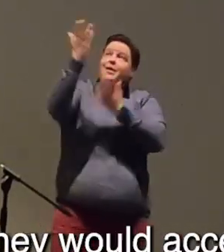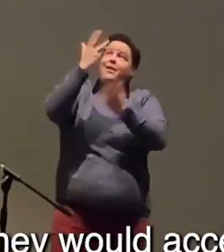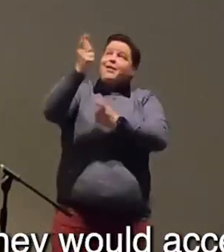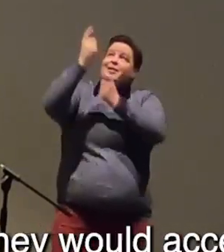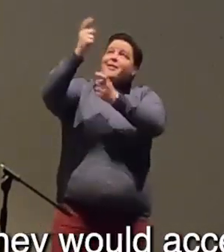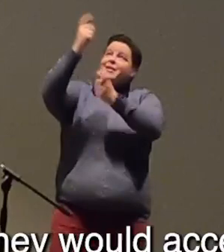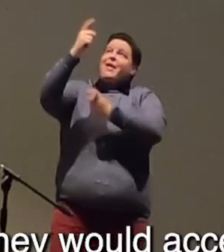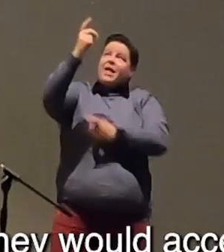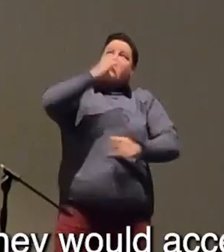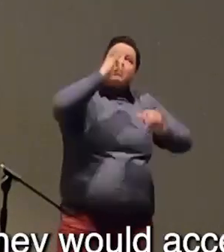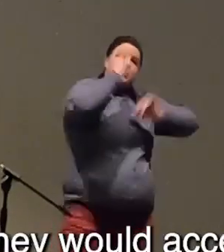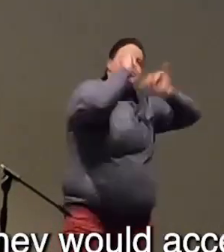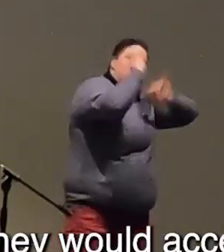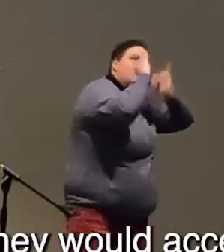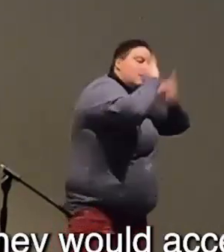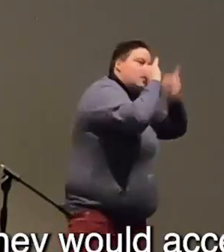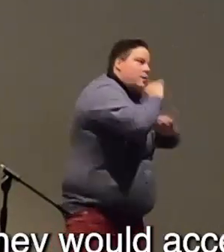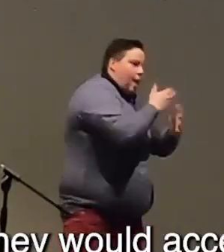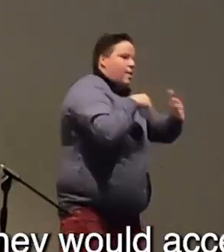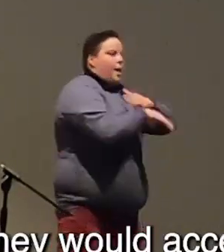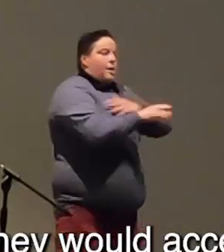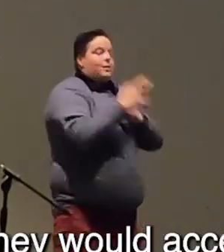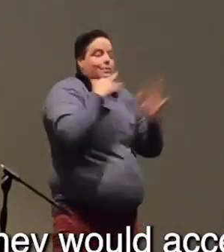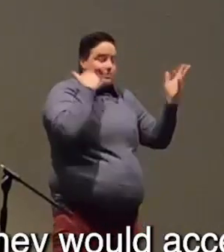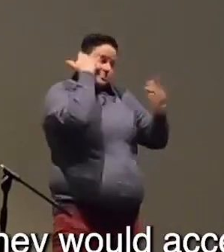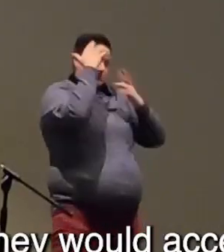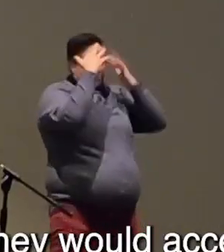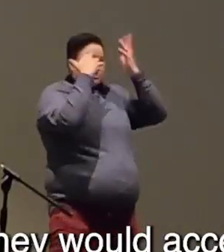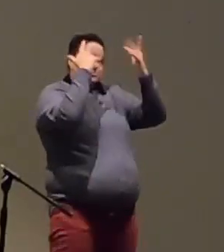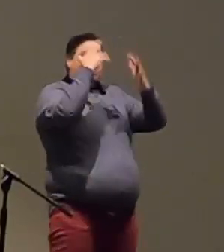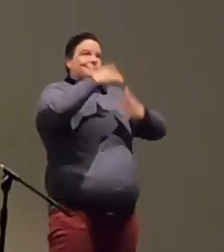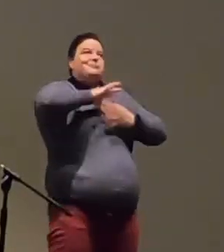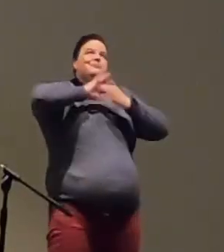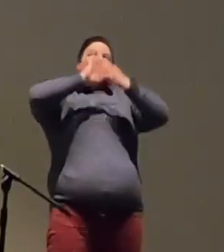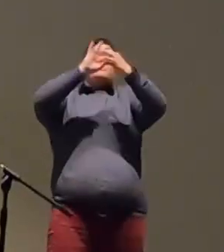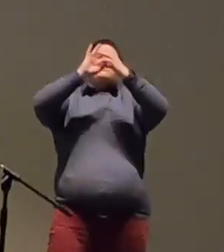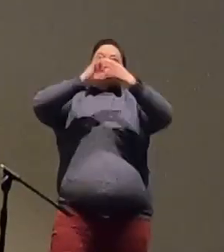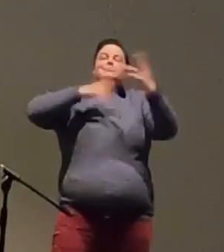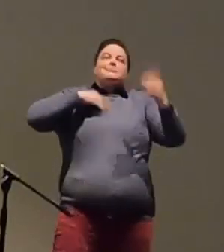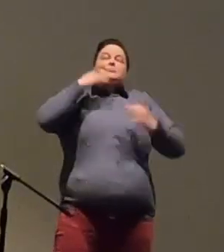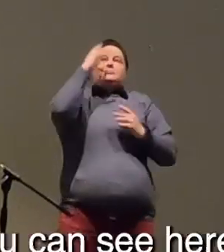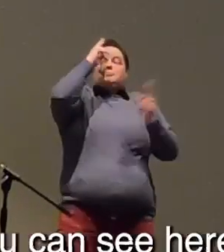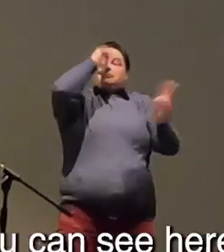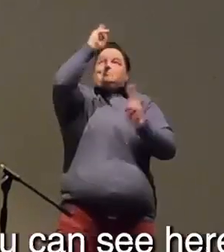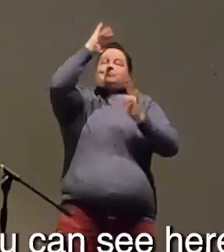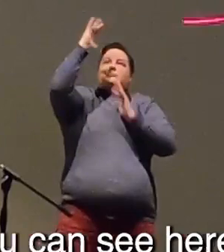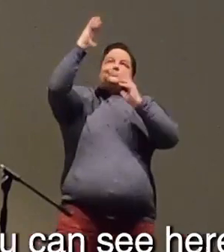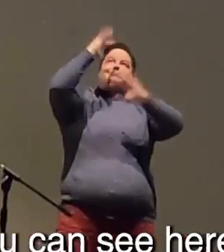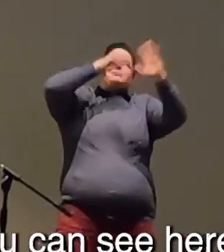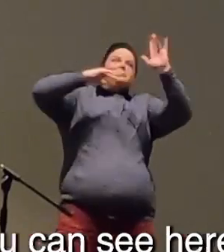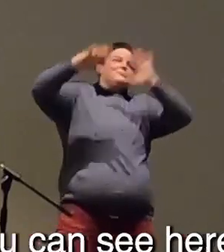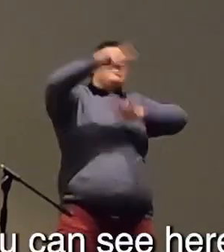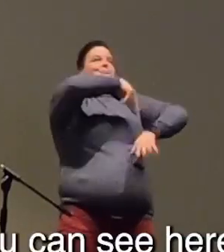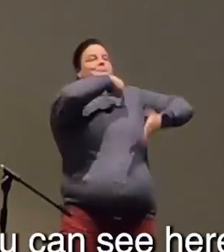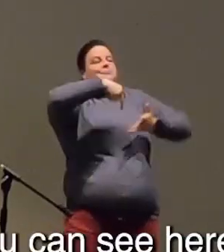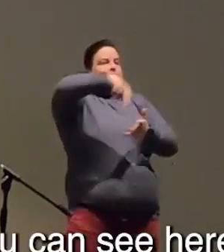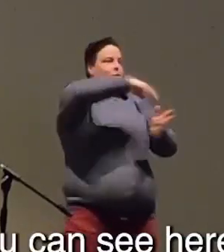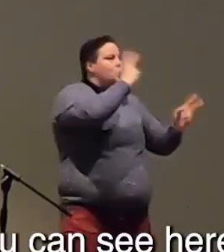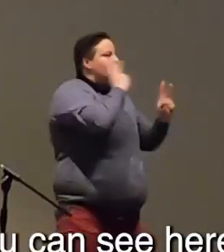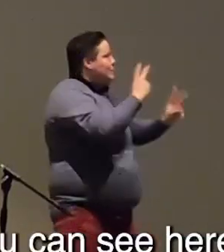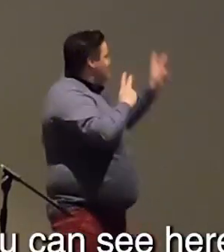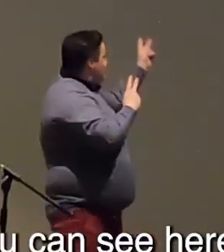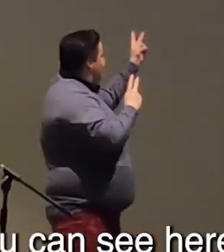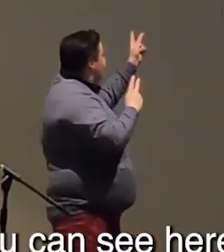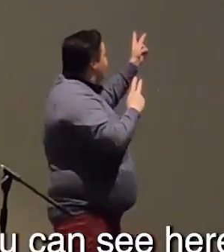of access this frenzied, divine madness and ecstasy state. So they would be, you can see here, they're